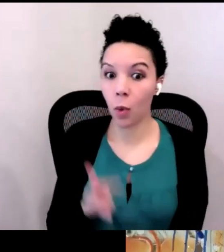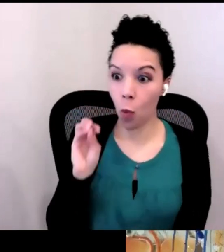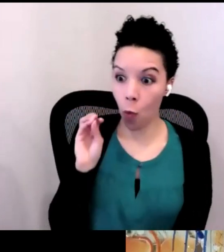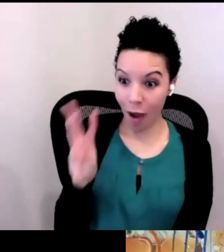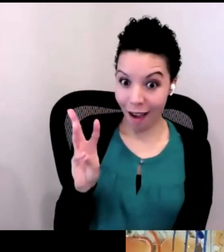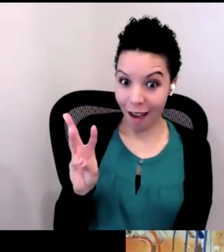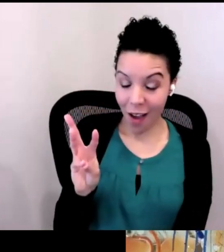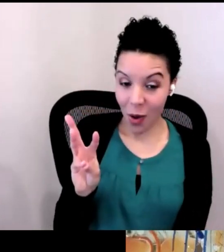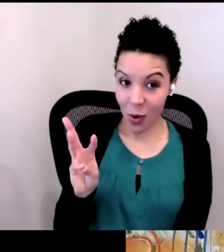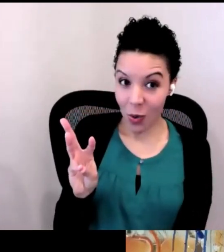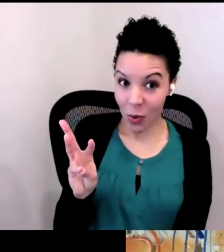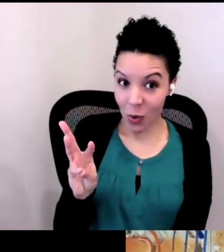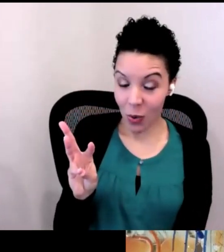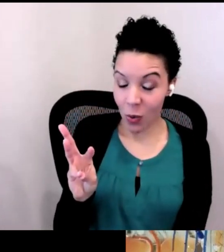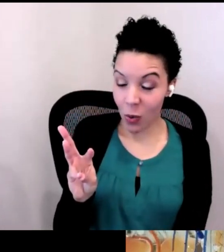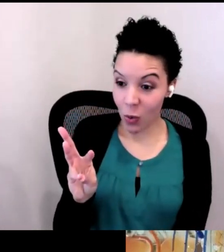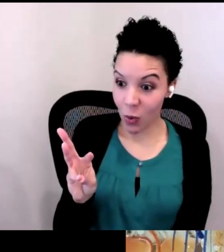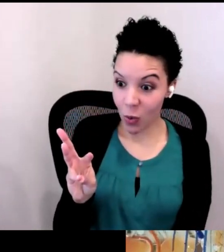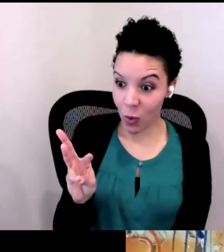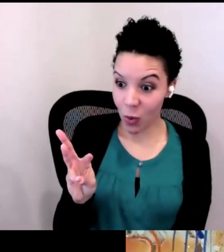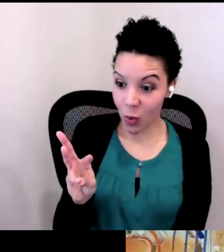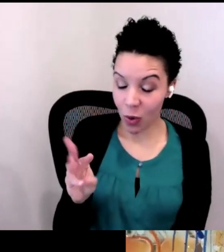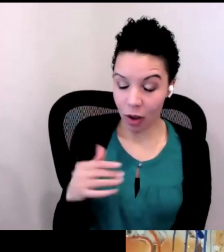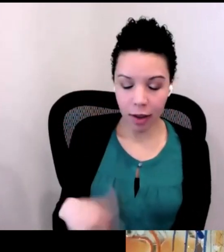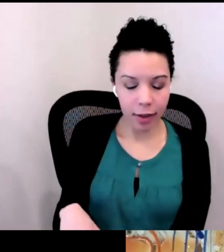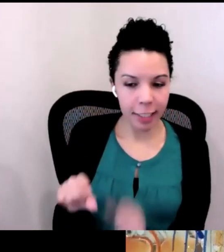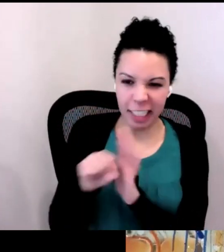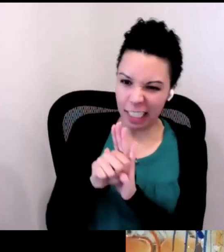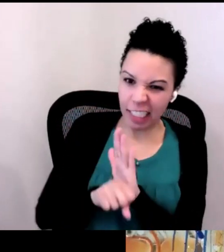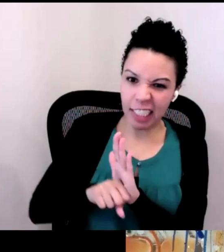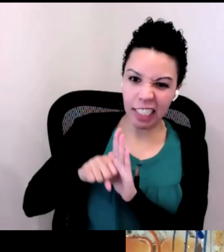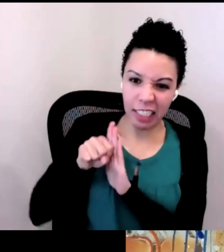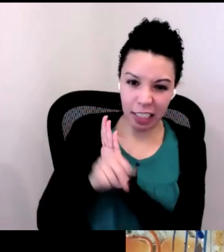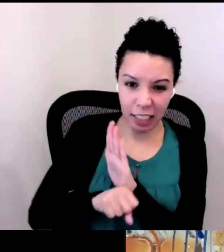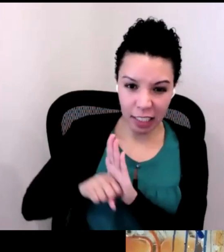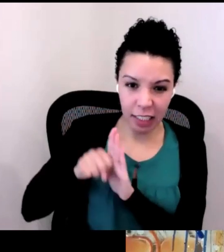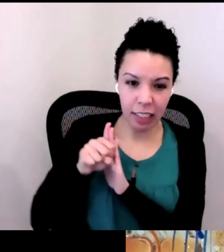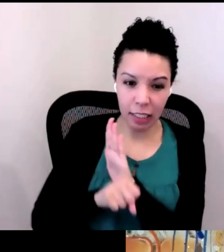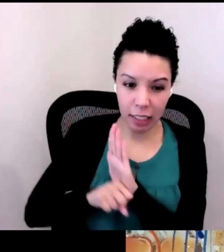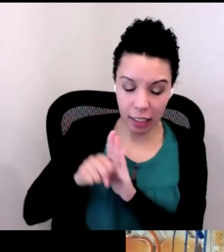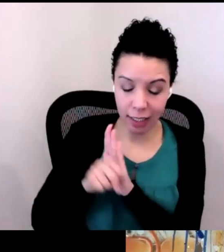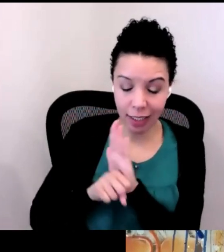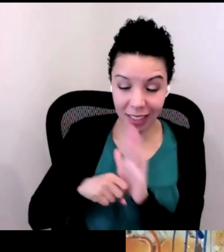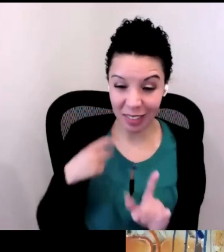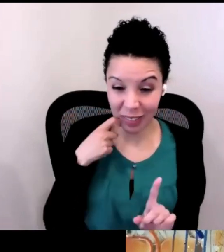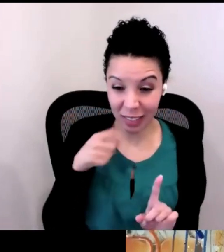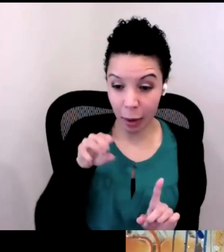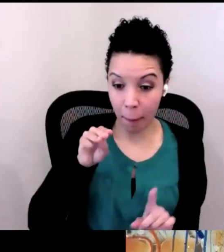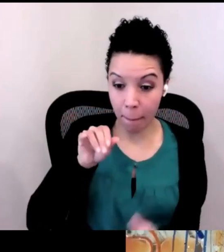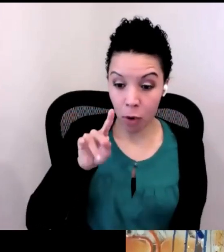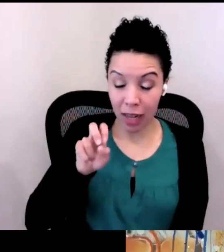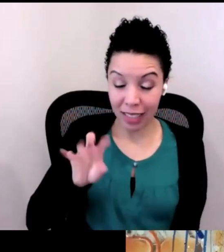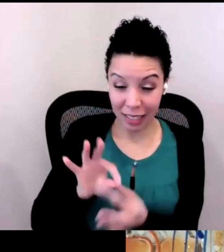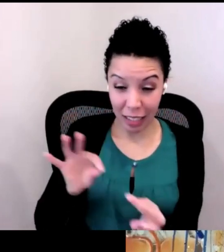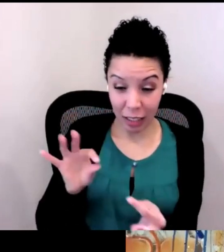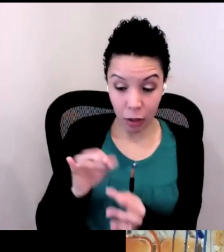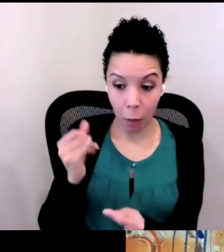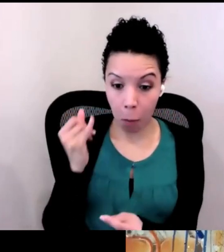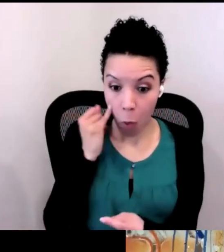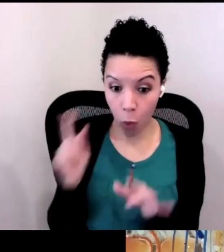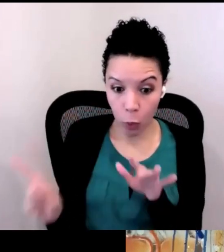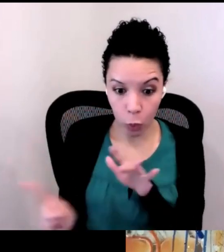said? Because I've been saying it until I'm blue in the face. But when she says it, she said, if you do not show up having read her